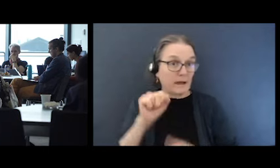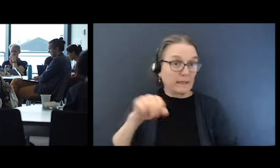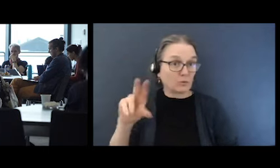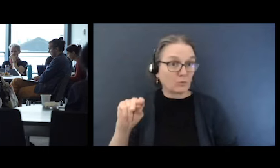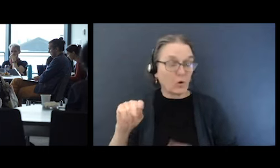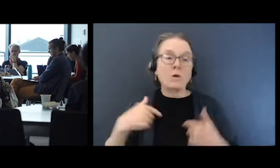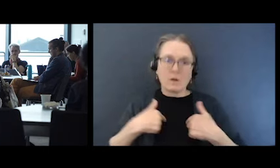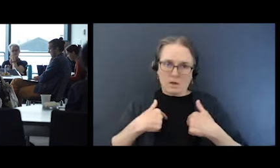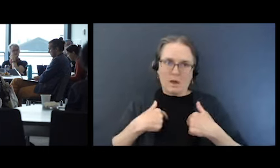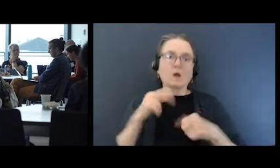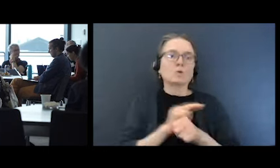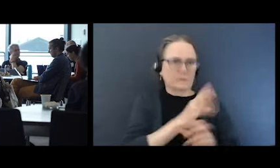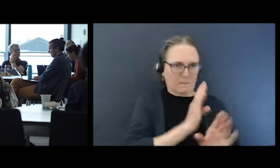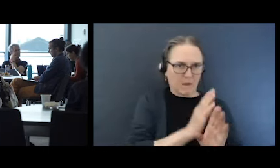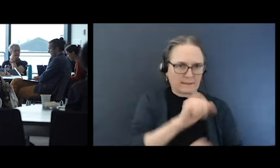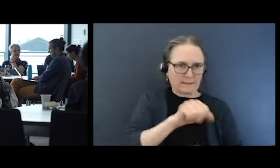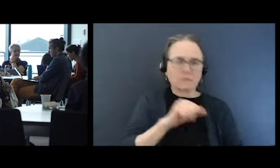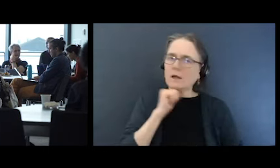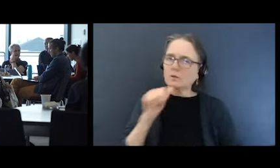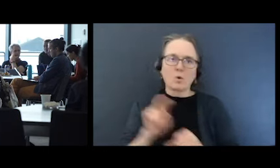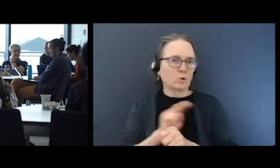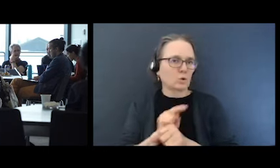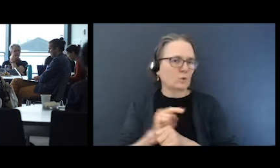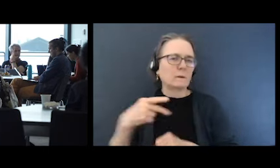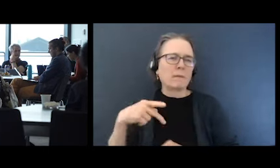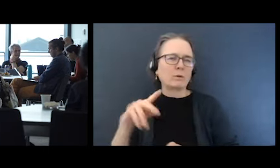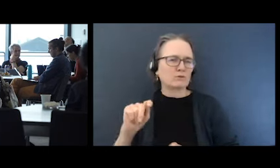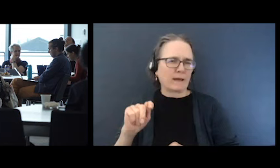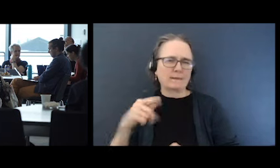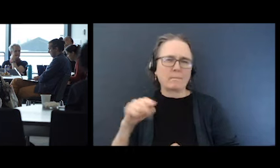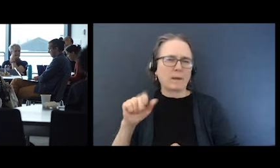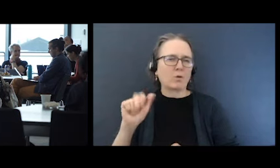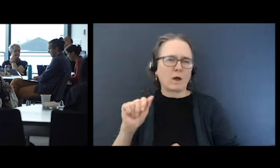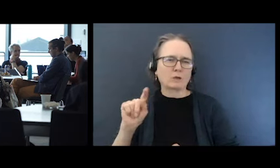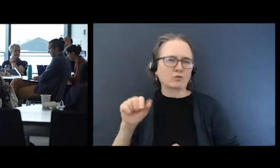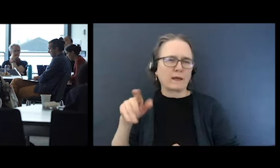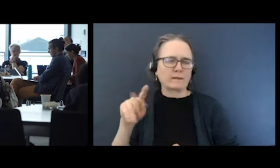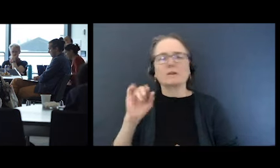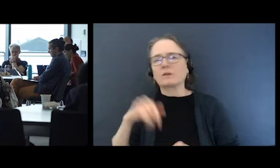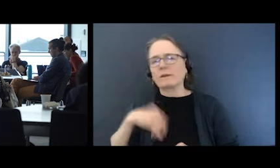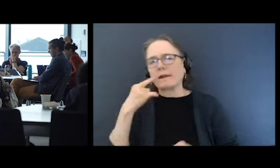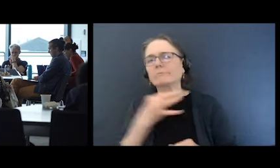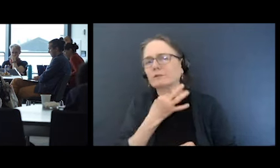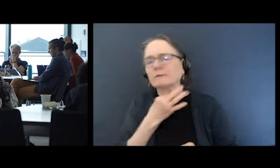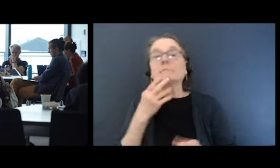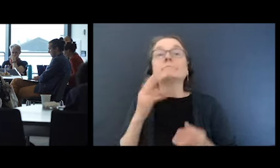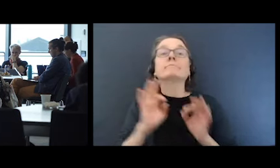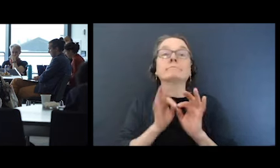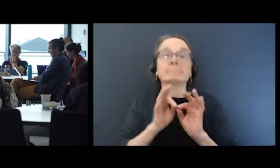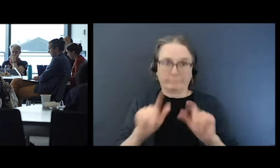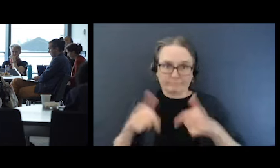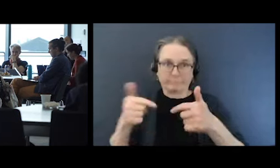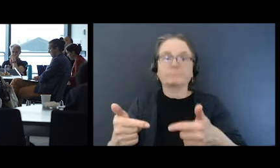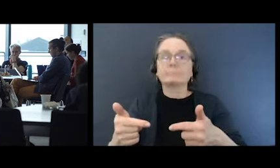use paratransit. So that's a measure that I would be interested in. And in follow-up to what Kevin was